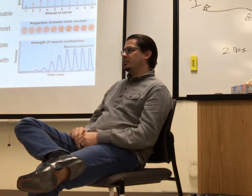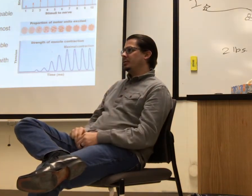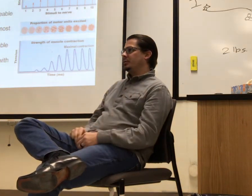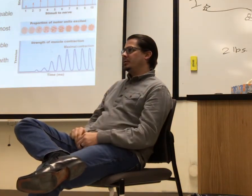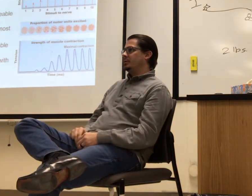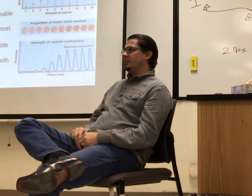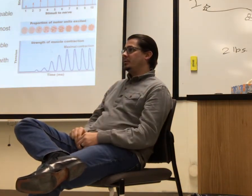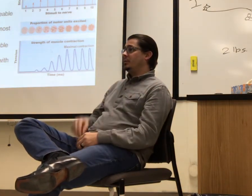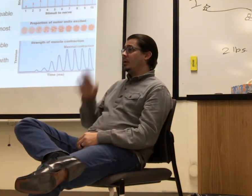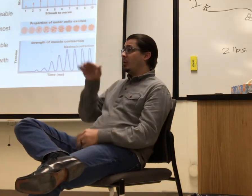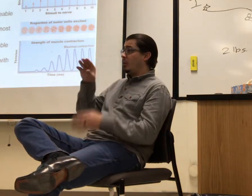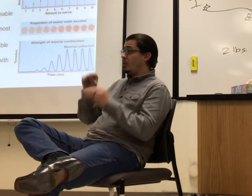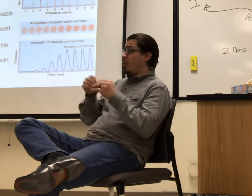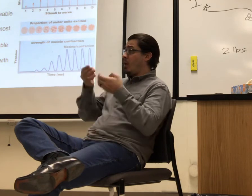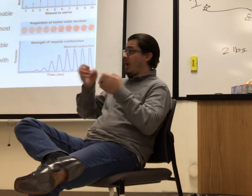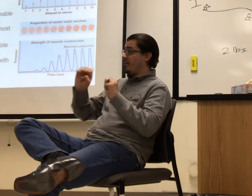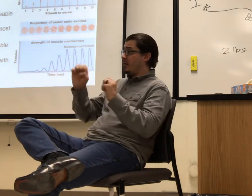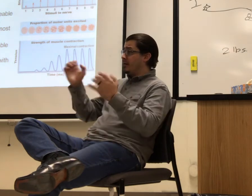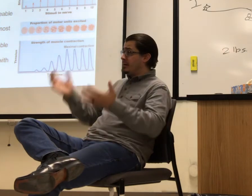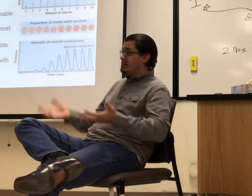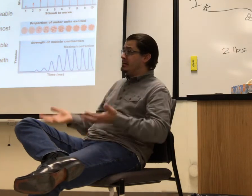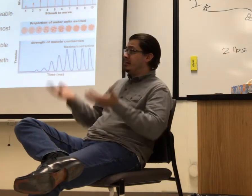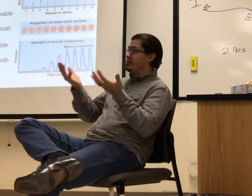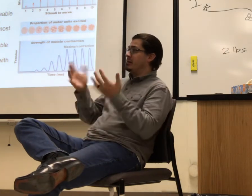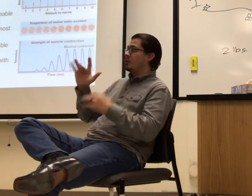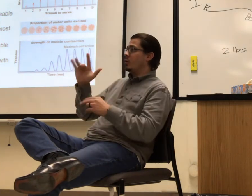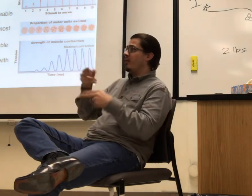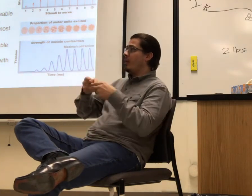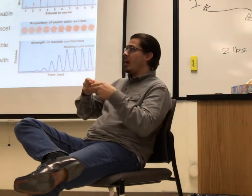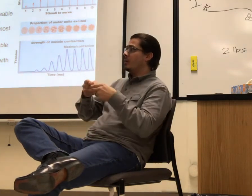Well, you're gonna have to put more of an effort to lift